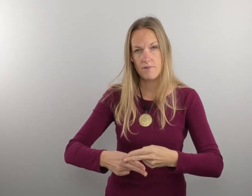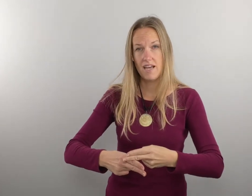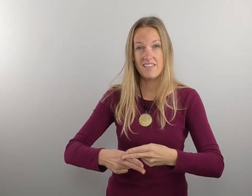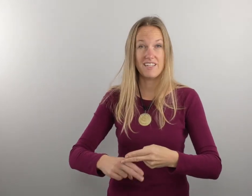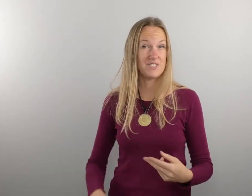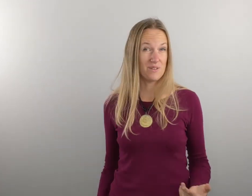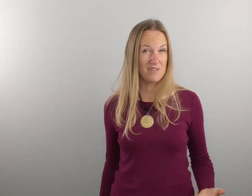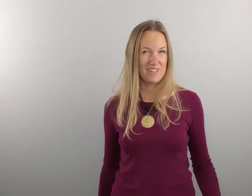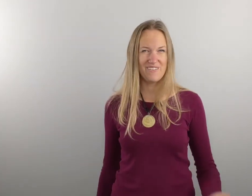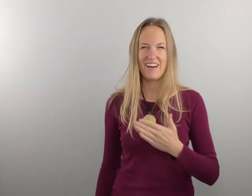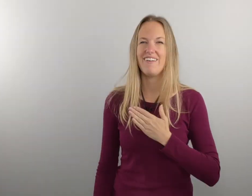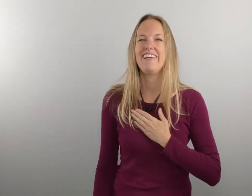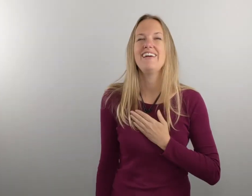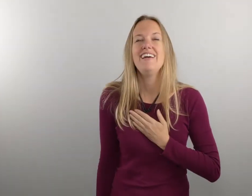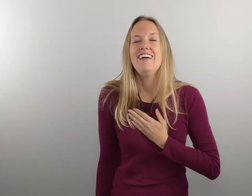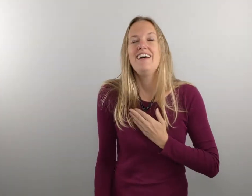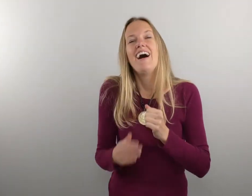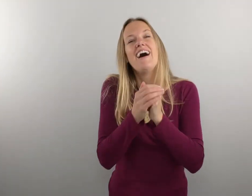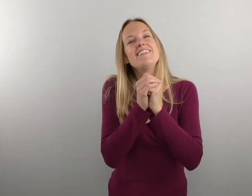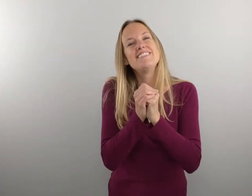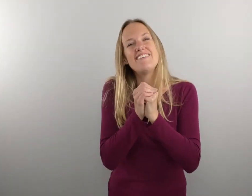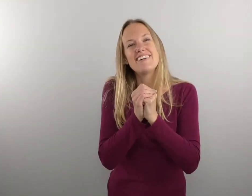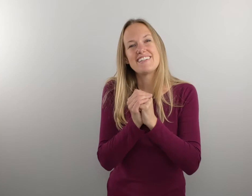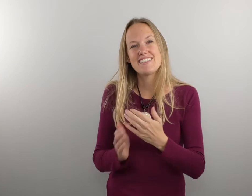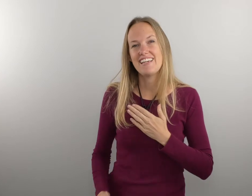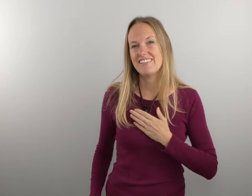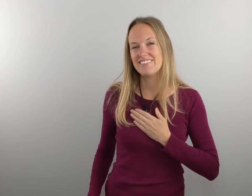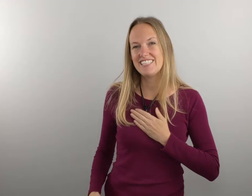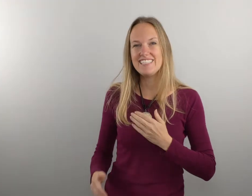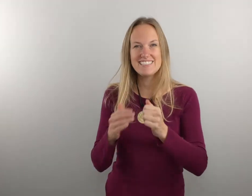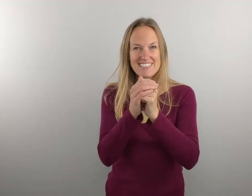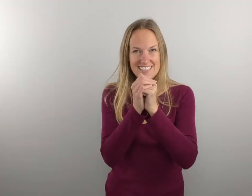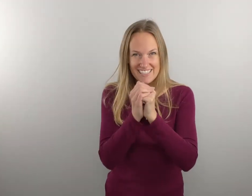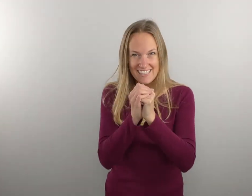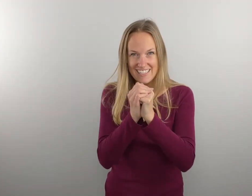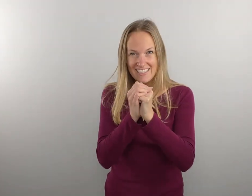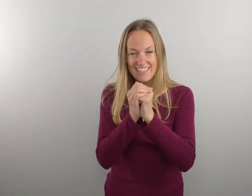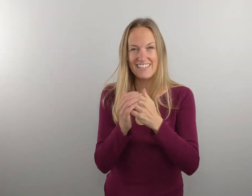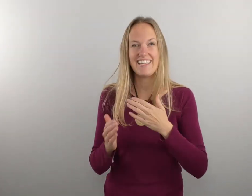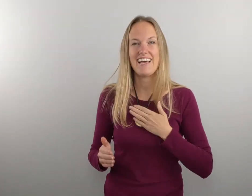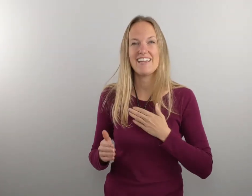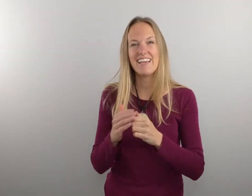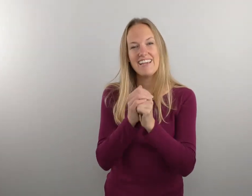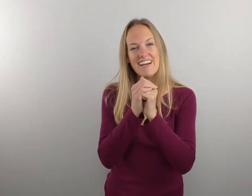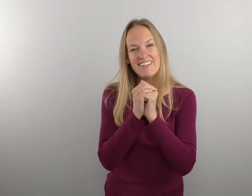And then adored, we know that already. Adored. Hand over chest. And then like that, okay?